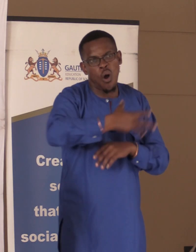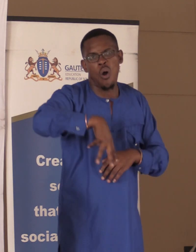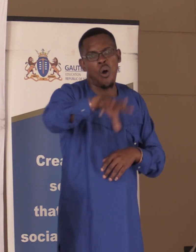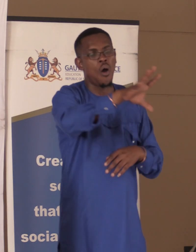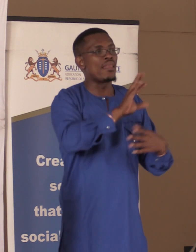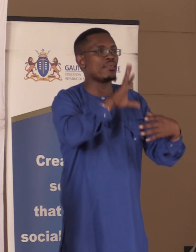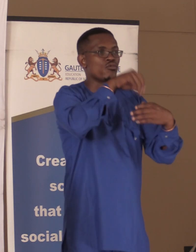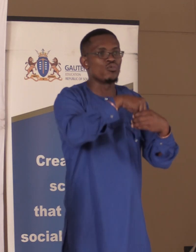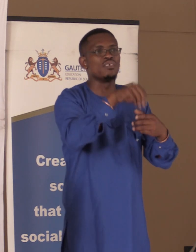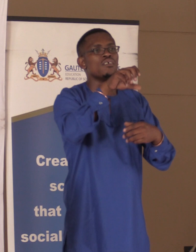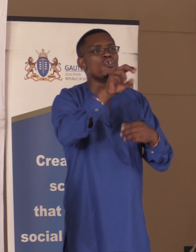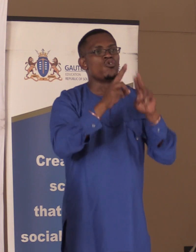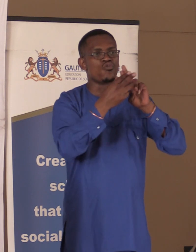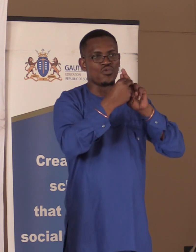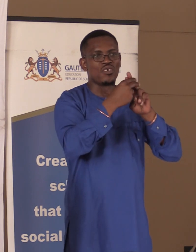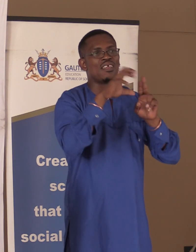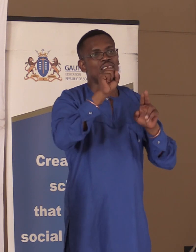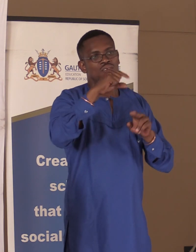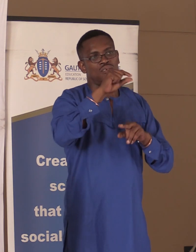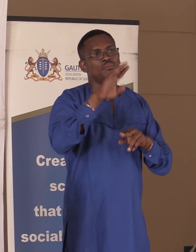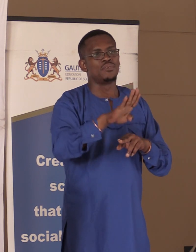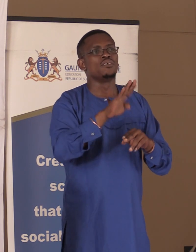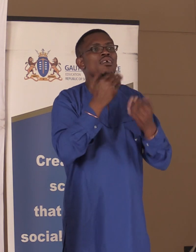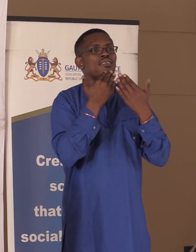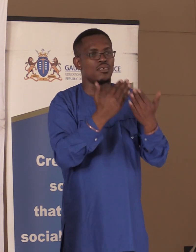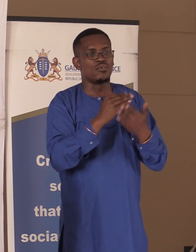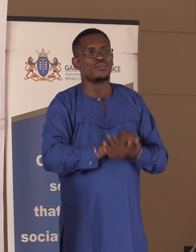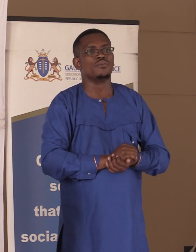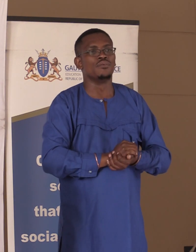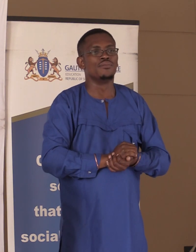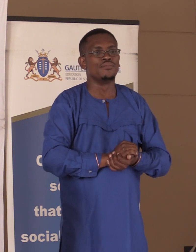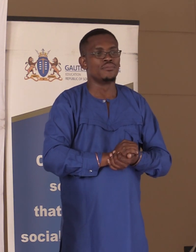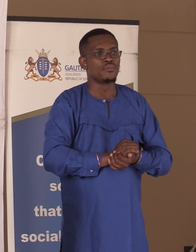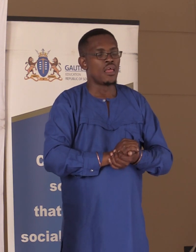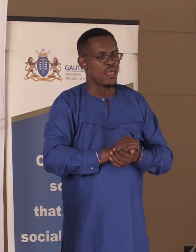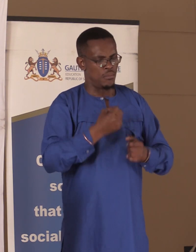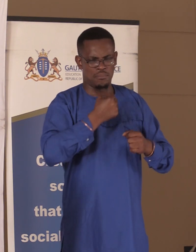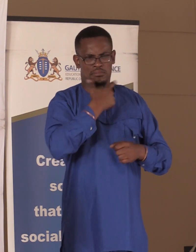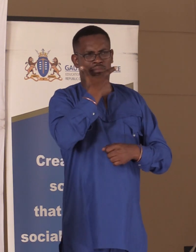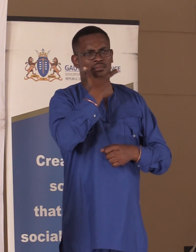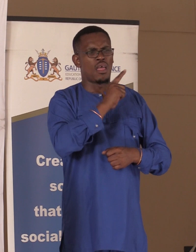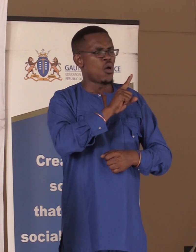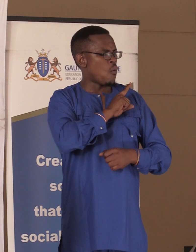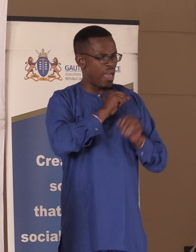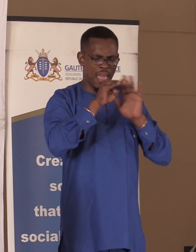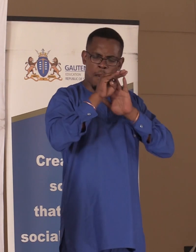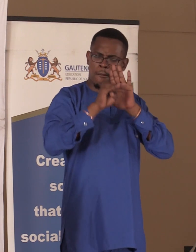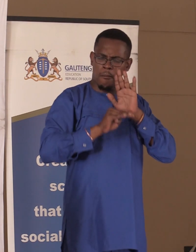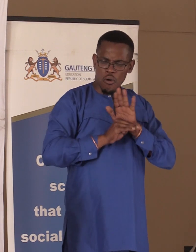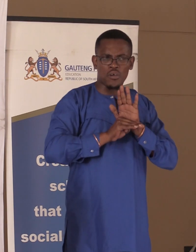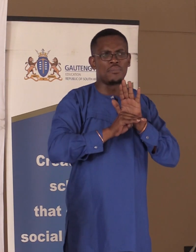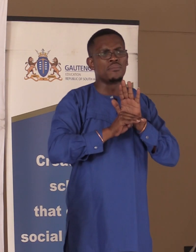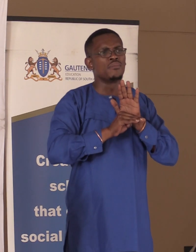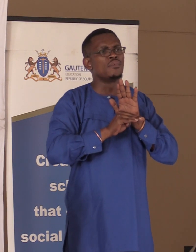including unions and SGBs. Thank you very much. Probably you got surprised to say, why is my young program director calling